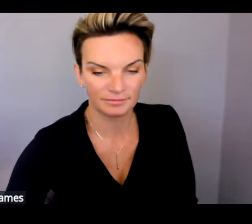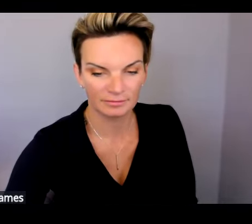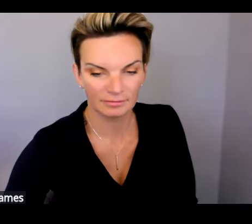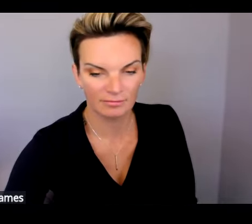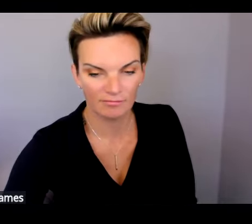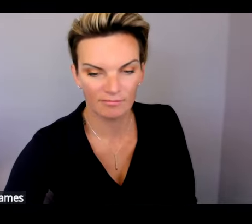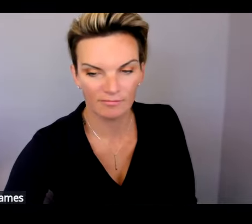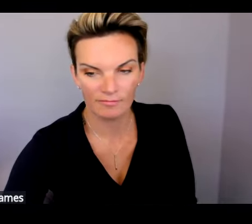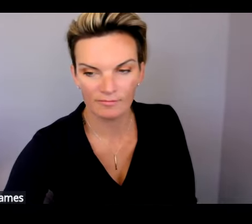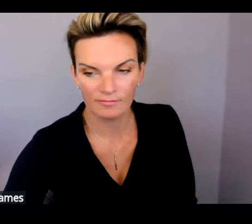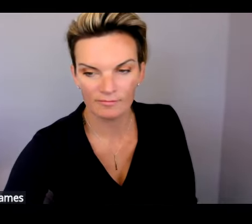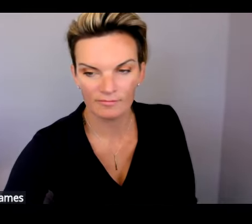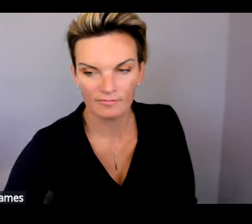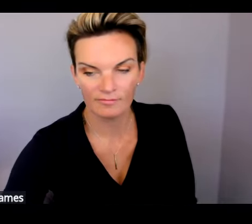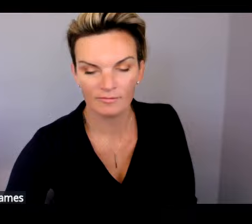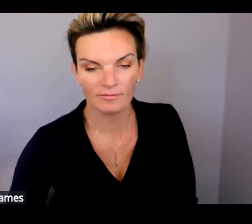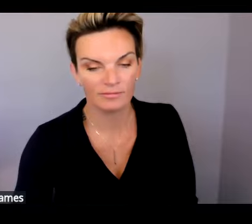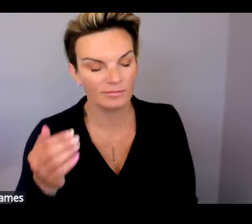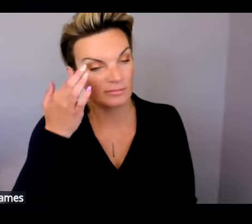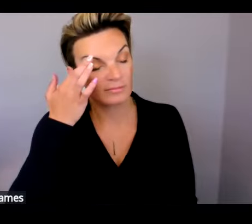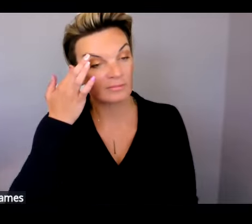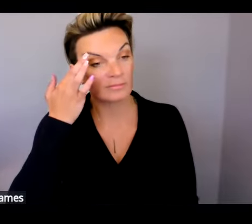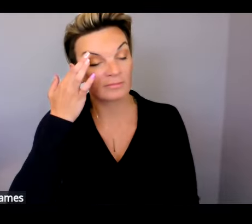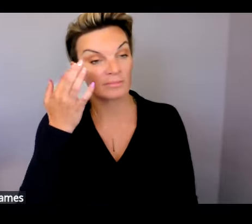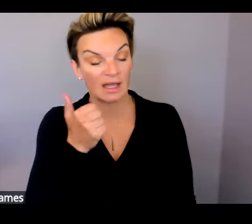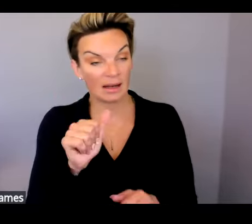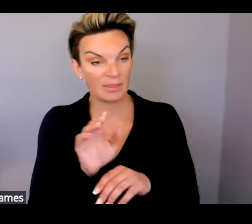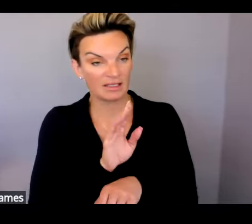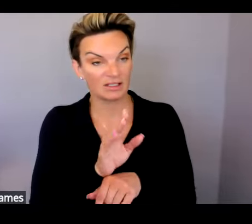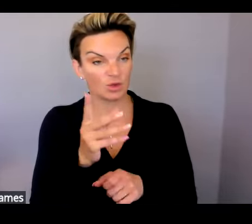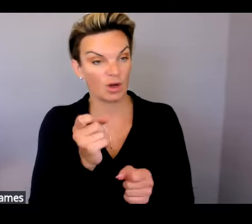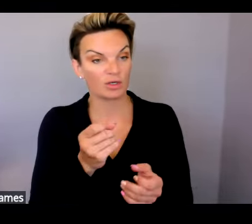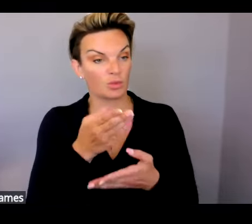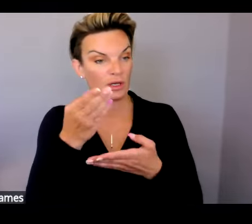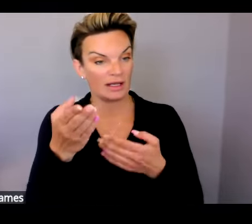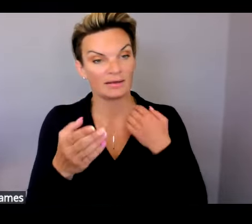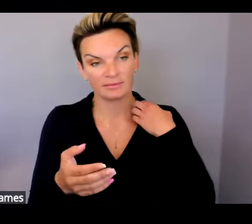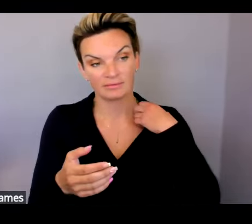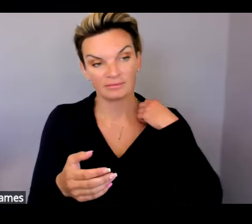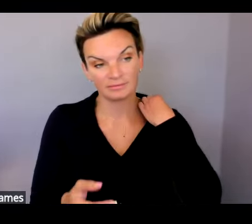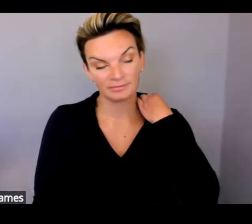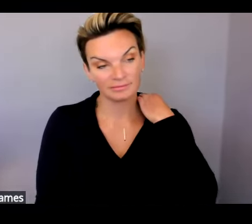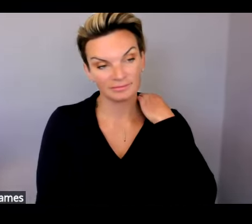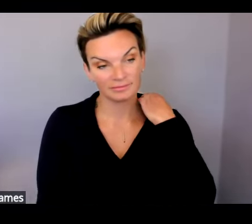Is there any other business that anyone wants to bring in front of the board?